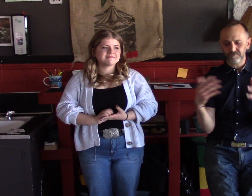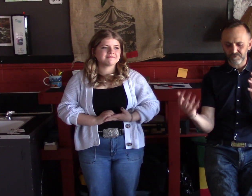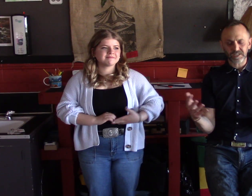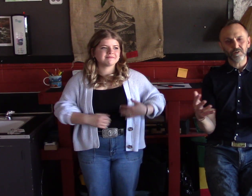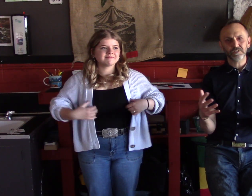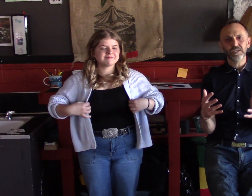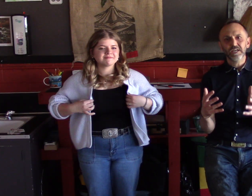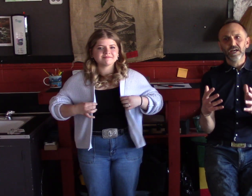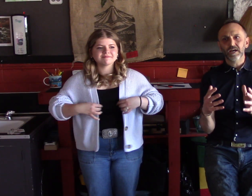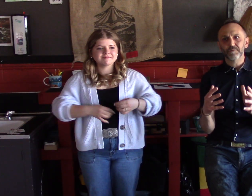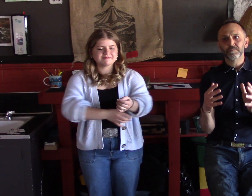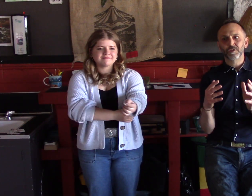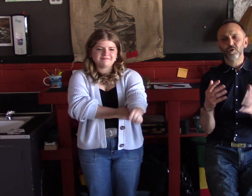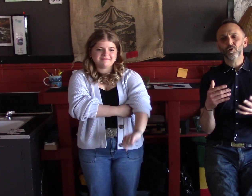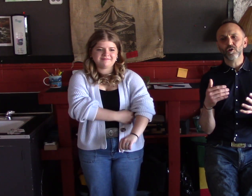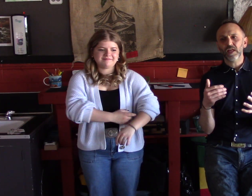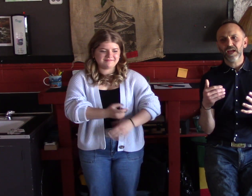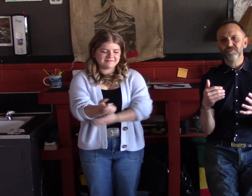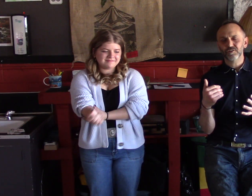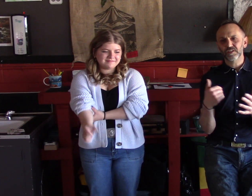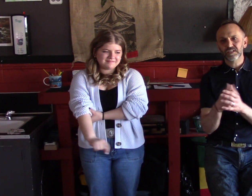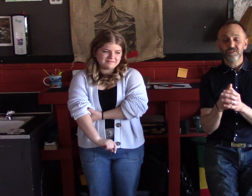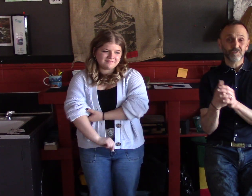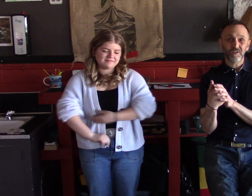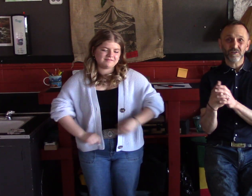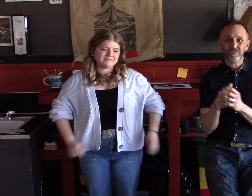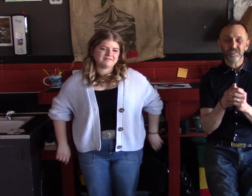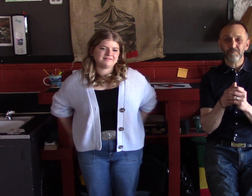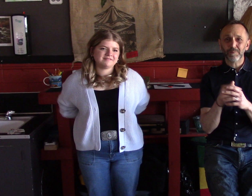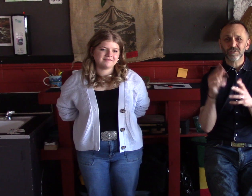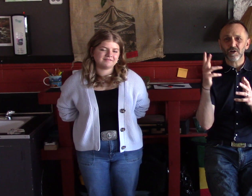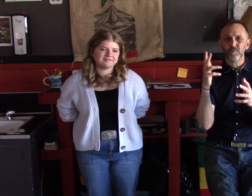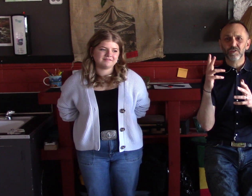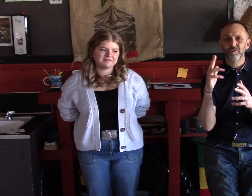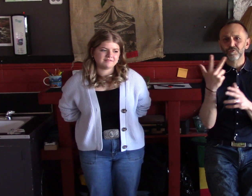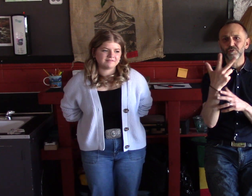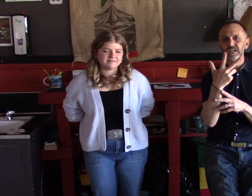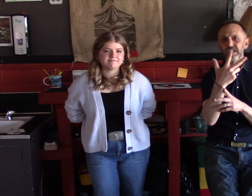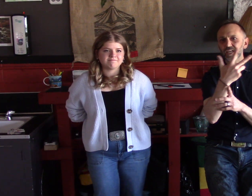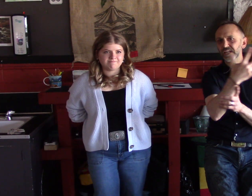freak out. The goal after these 2 videos is to maybe start with three